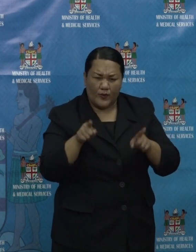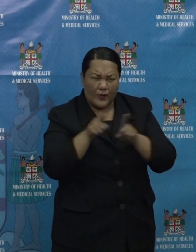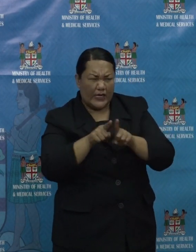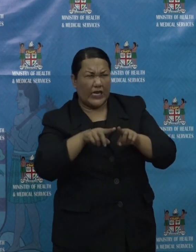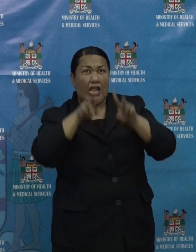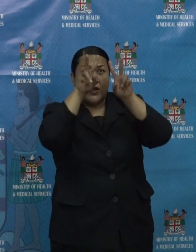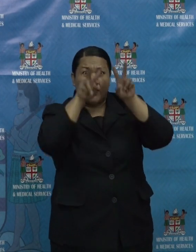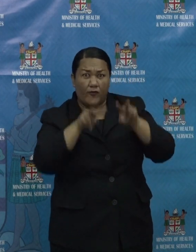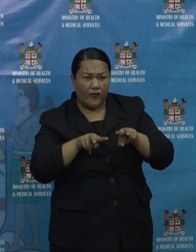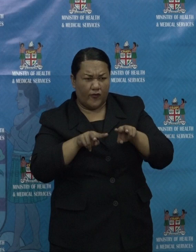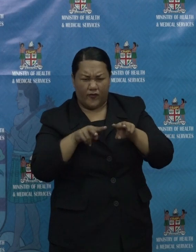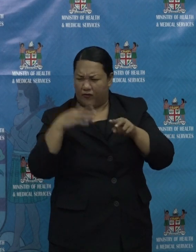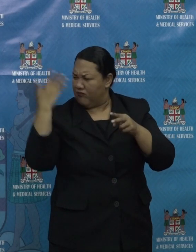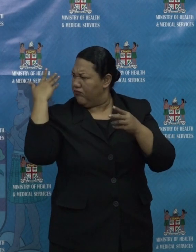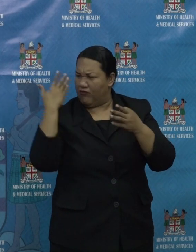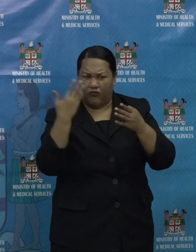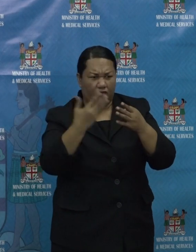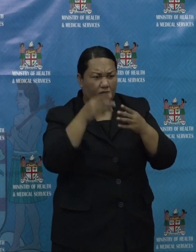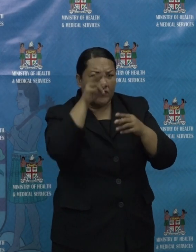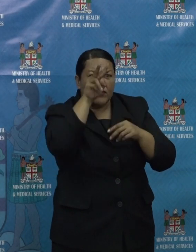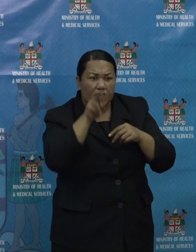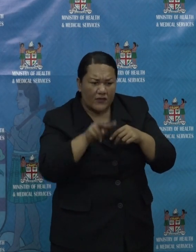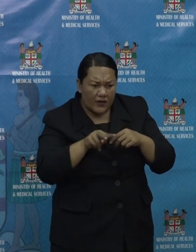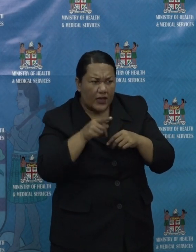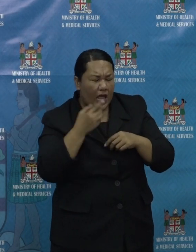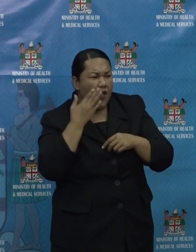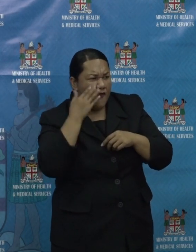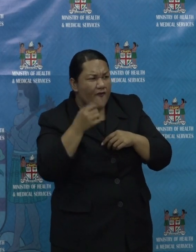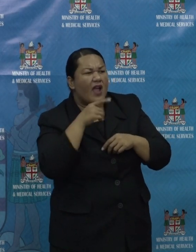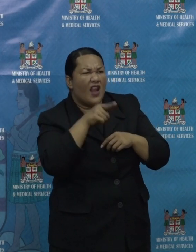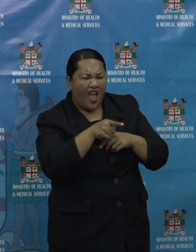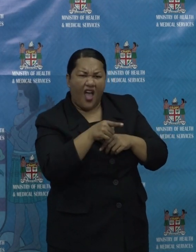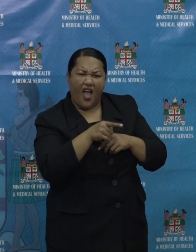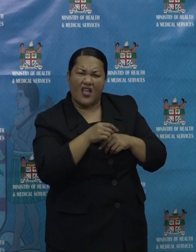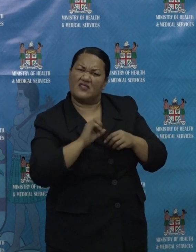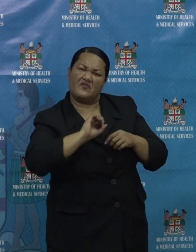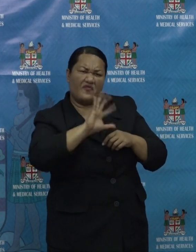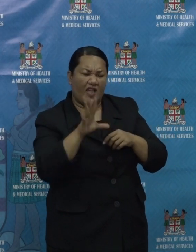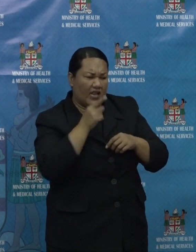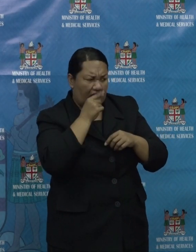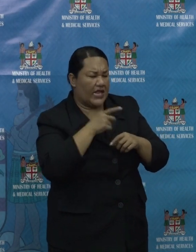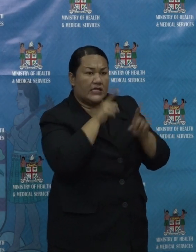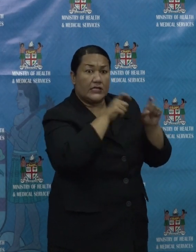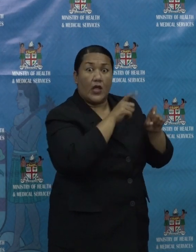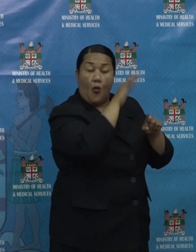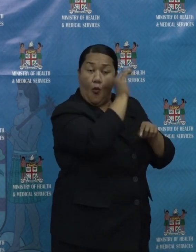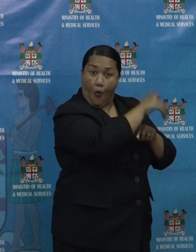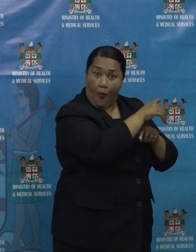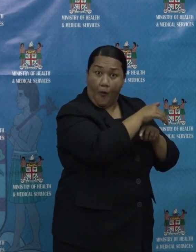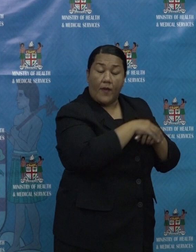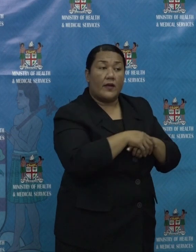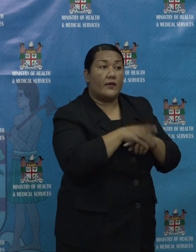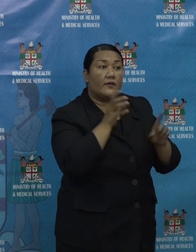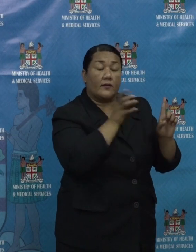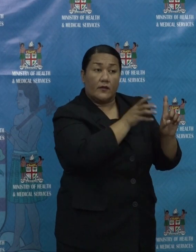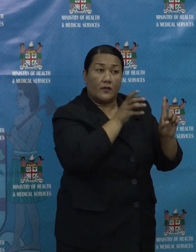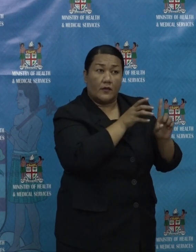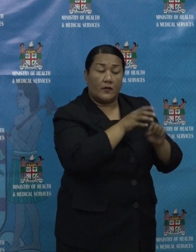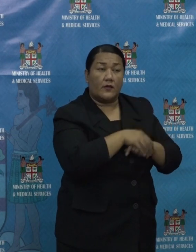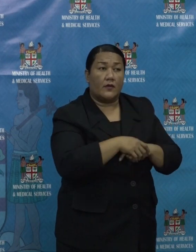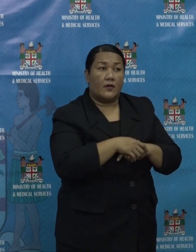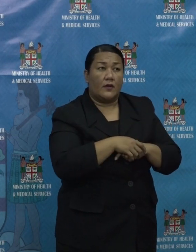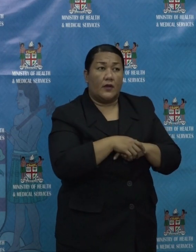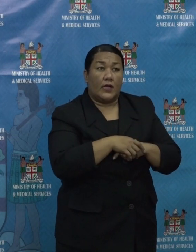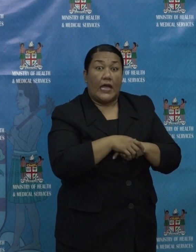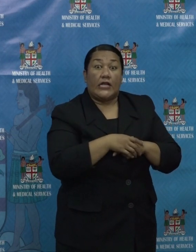in the case of an outbreak, we know testing is important because identifying positive cases in the containment phase of an outbreak